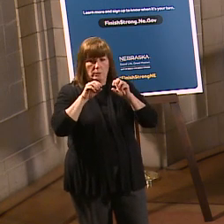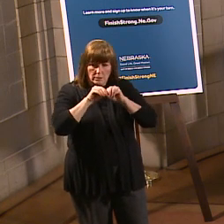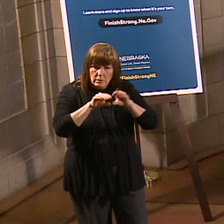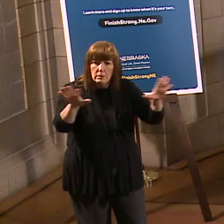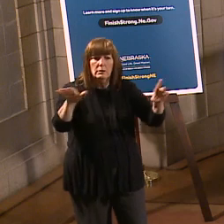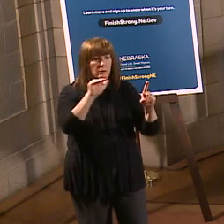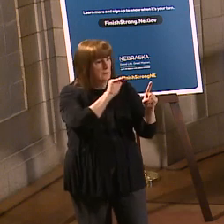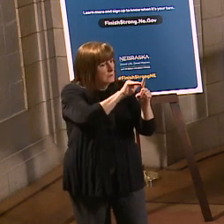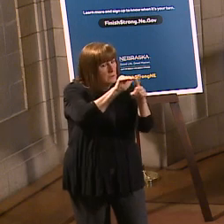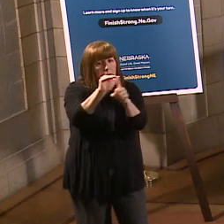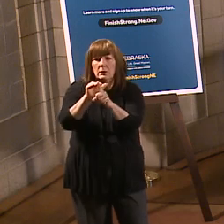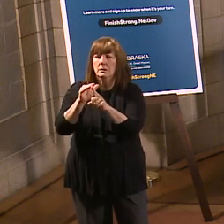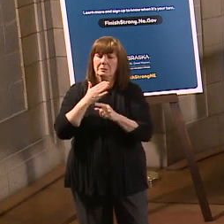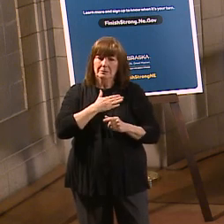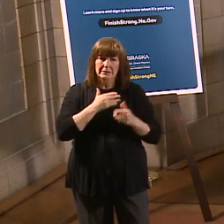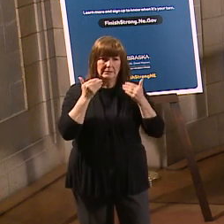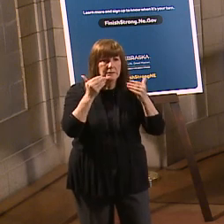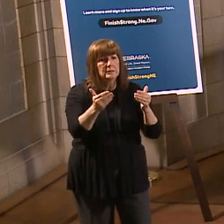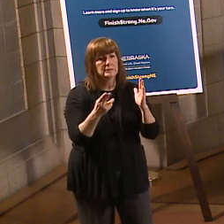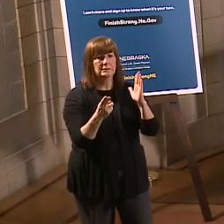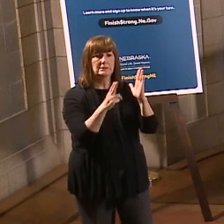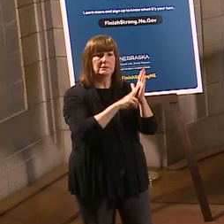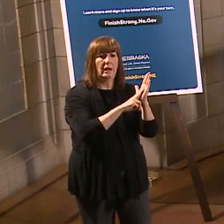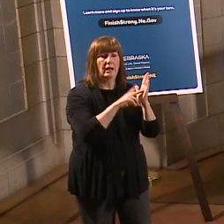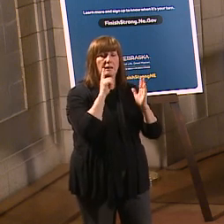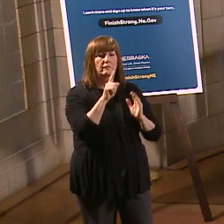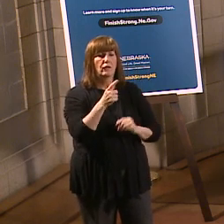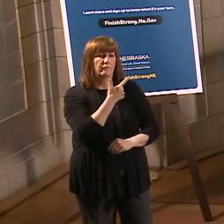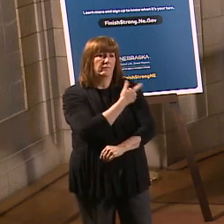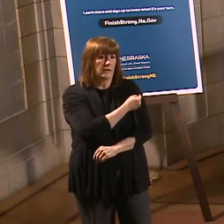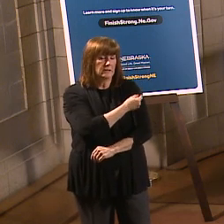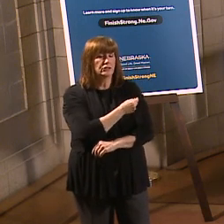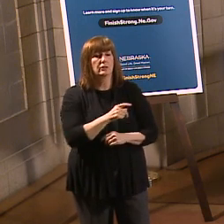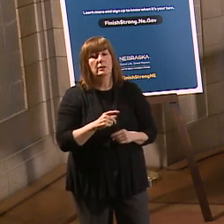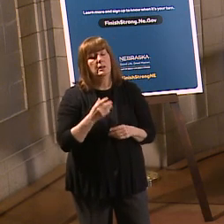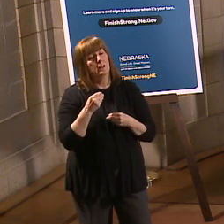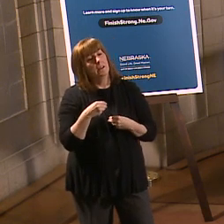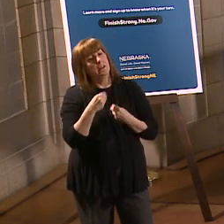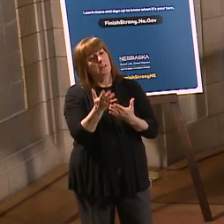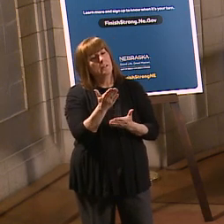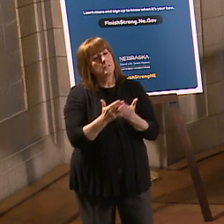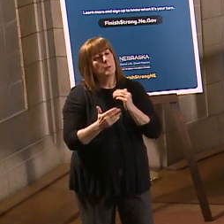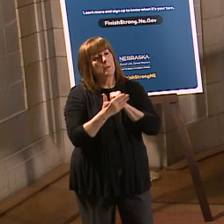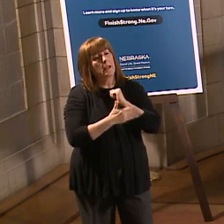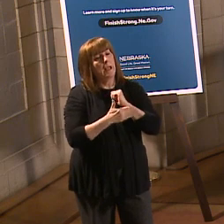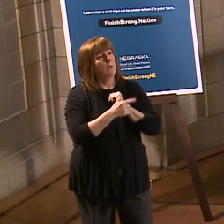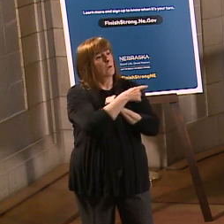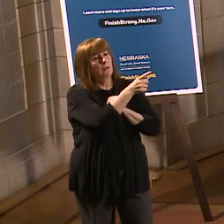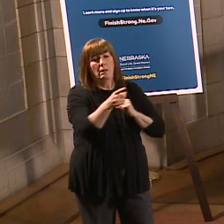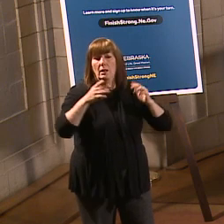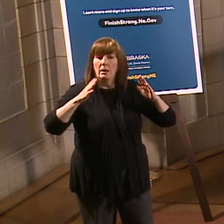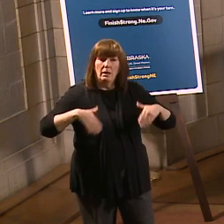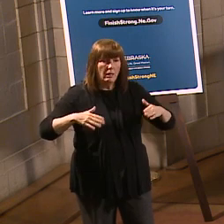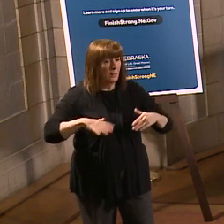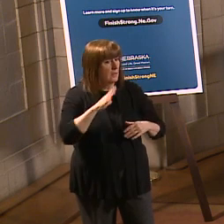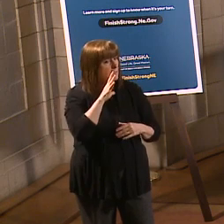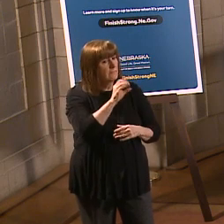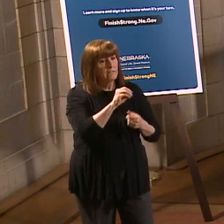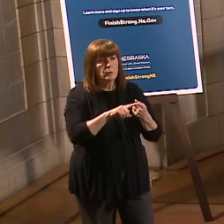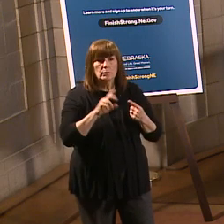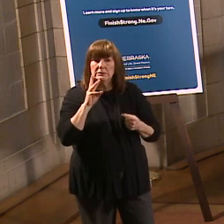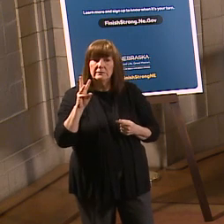hey, you know, please sign up for the vaccination. And to certainly give some of the counties that weren't at the 50 to 64